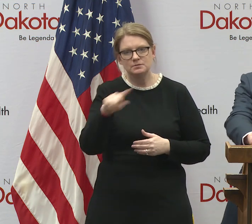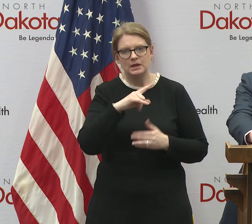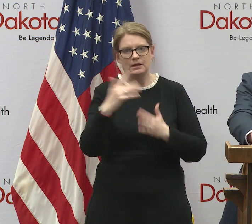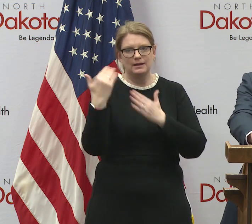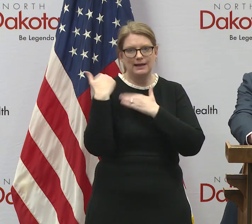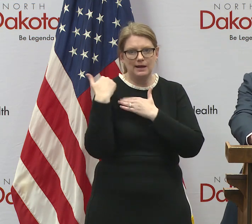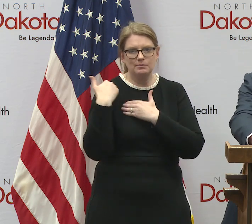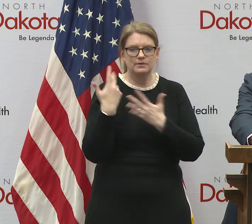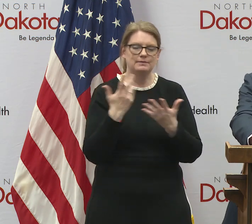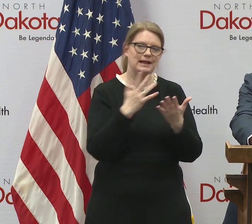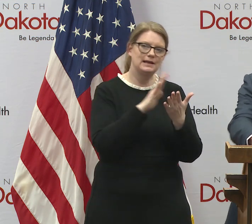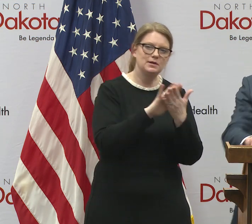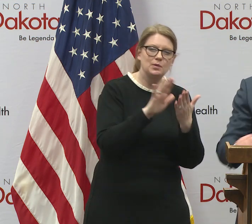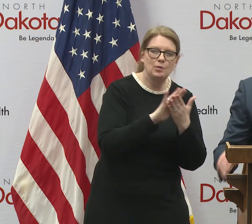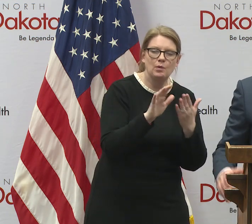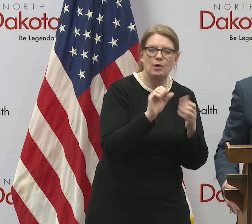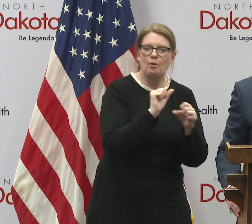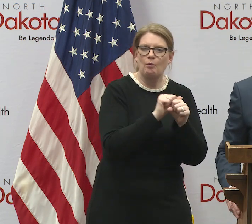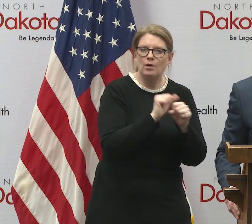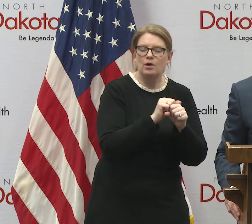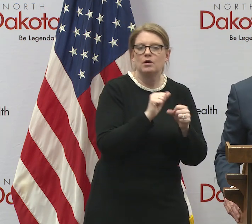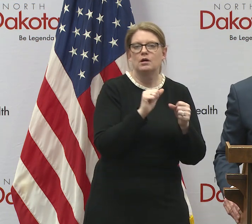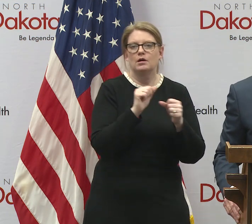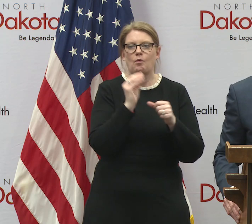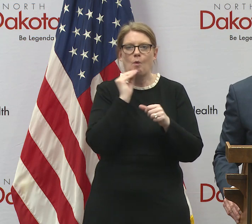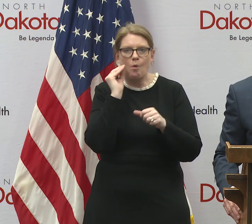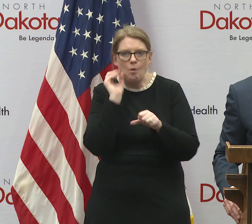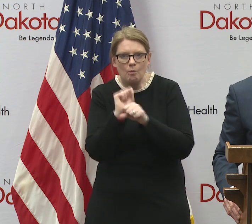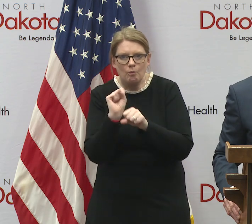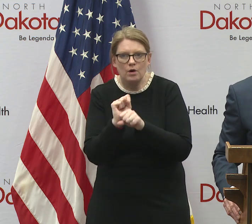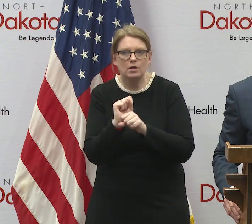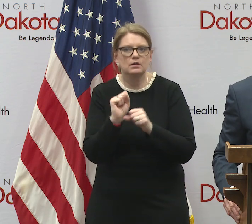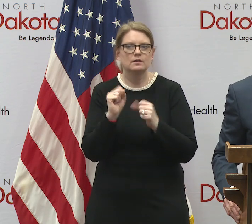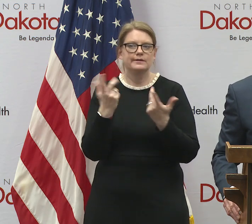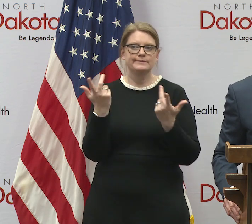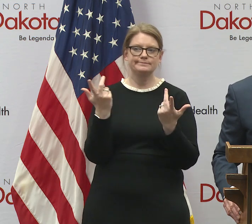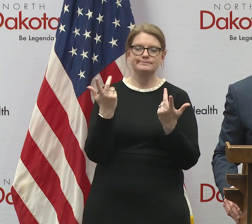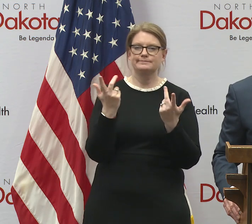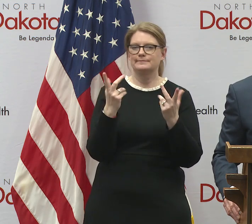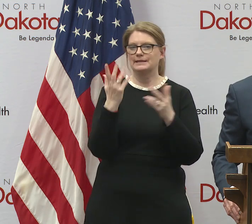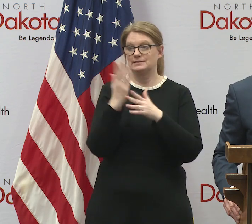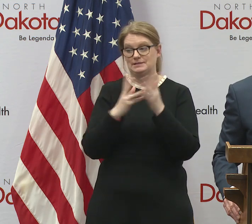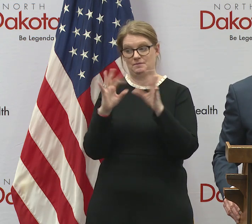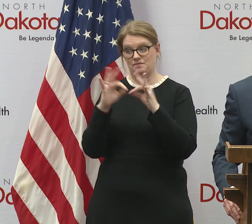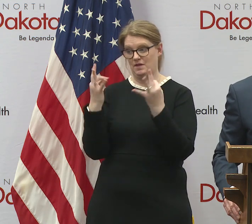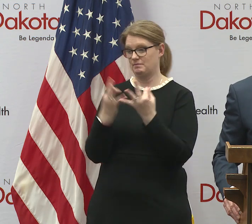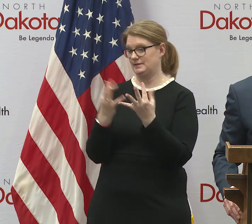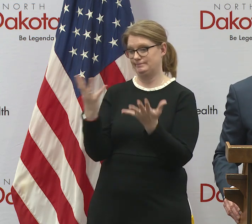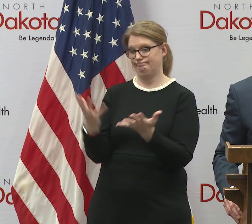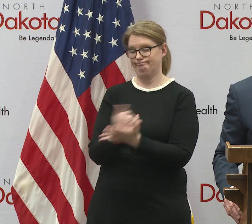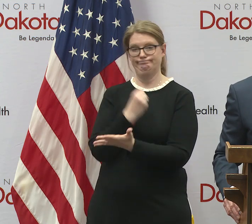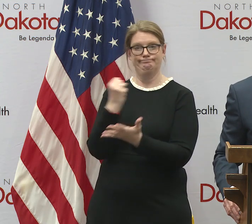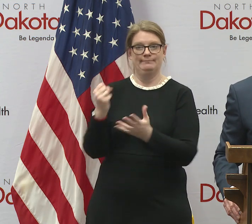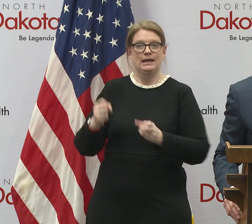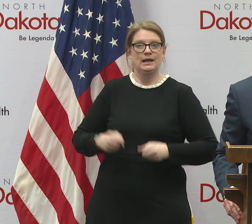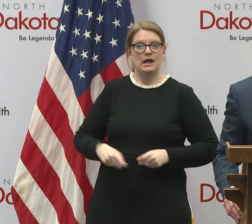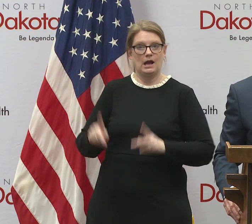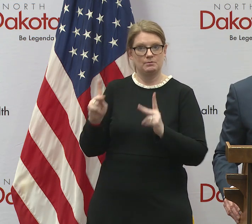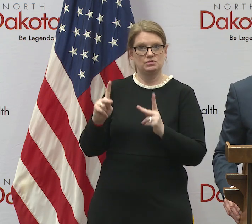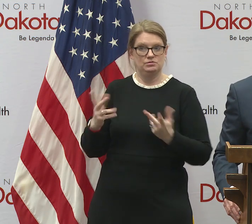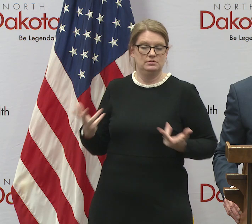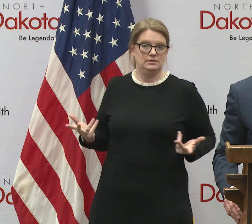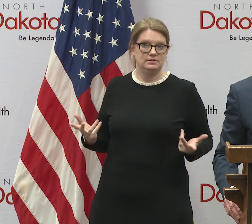it's chores or homework or things that they're supposed to be doing, and some families are taking this as an opportunity to really